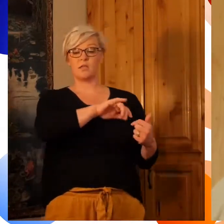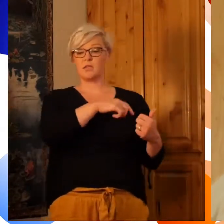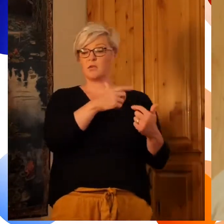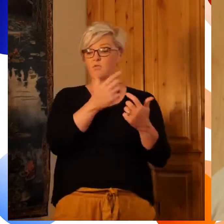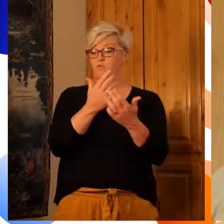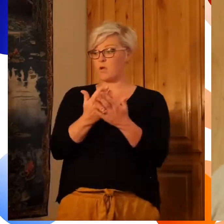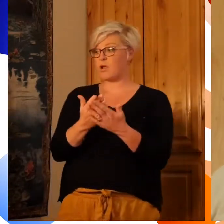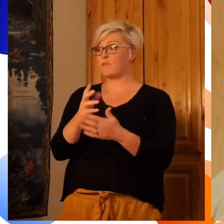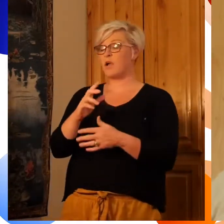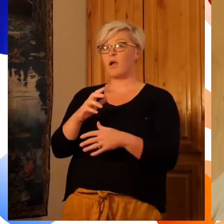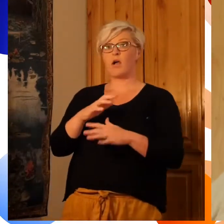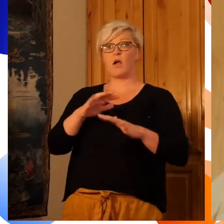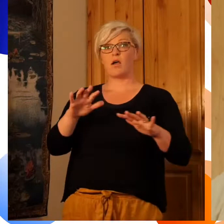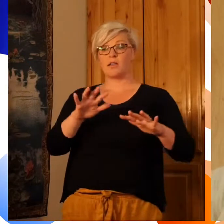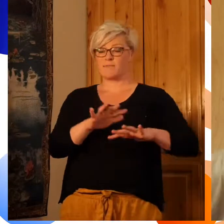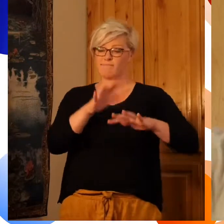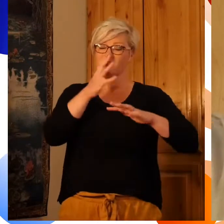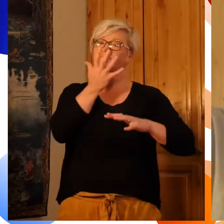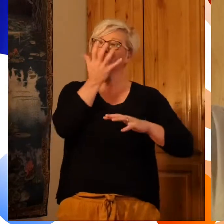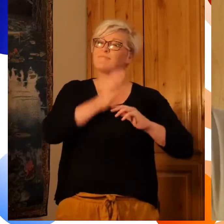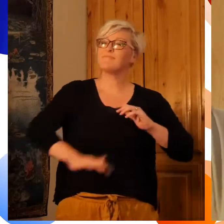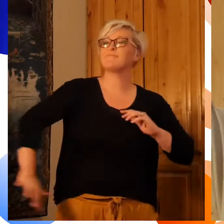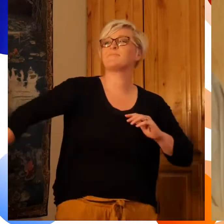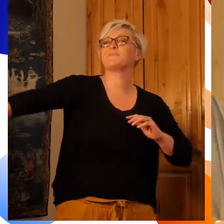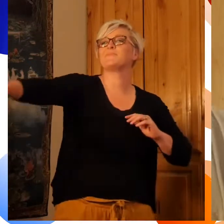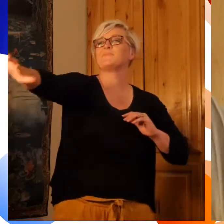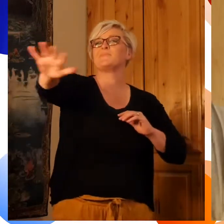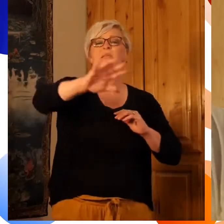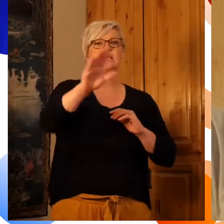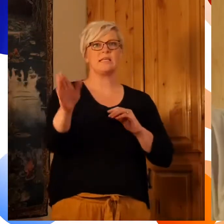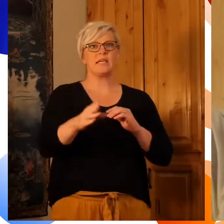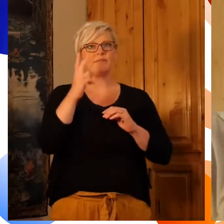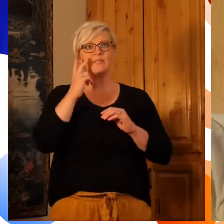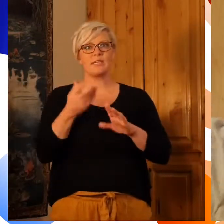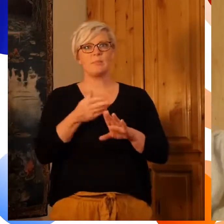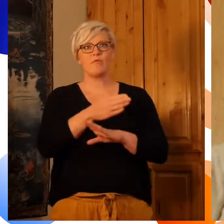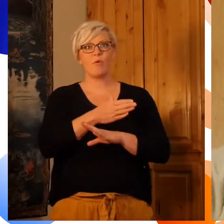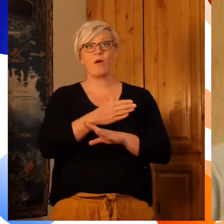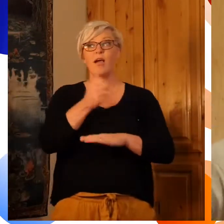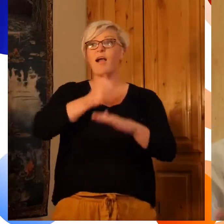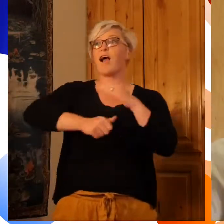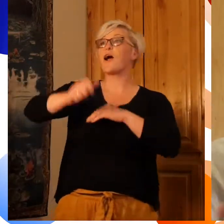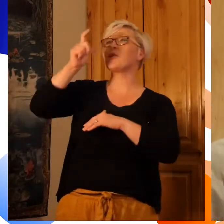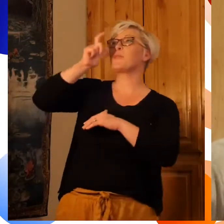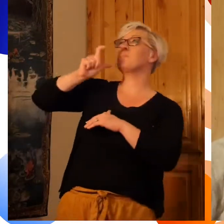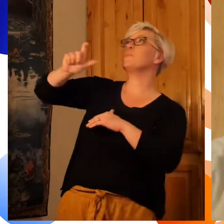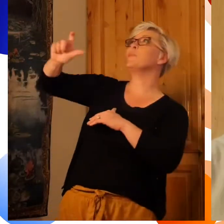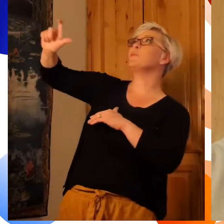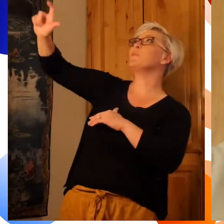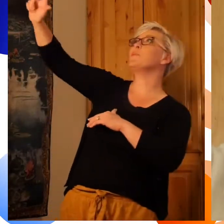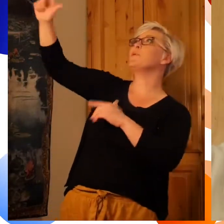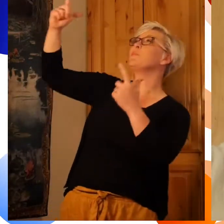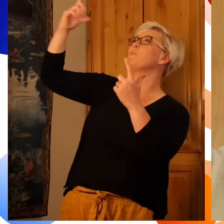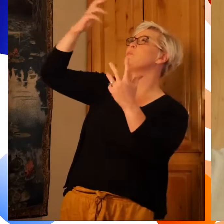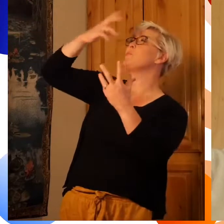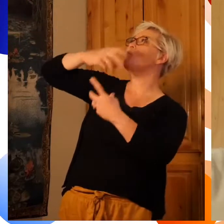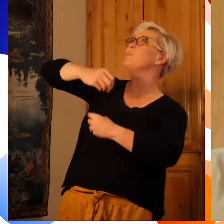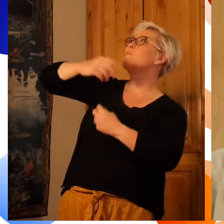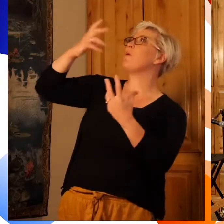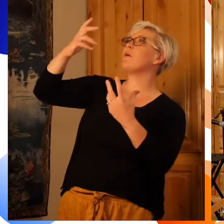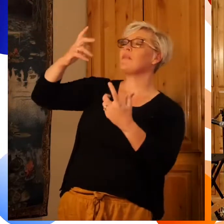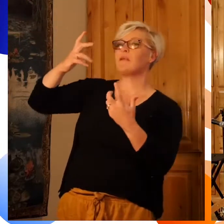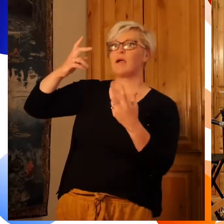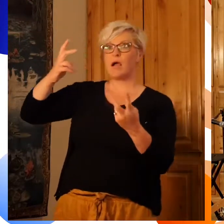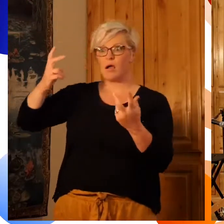miles from home that he'd never seen before, there beneath the great harvest moon, sat a huge oaken feasting